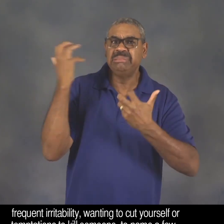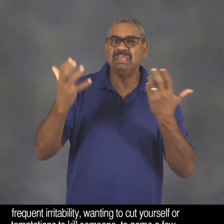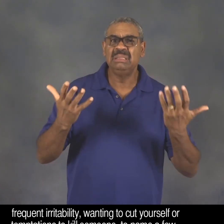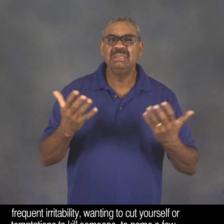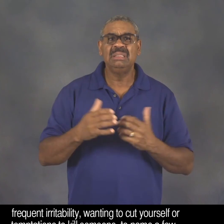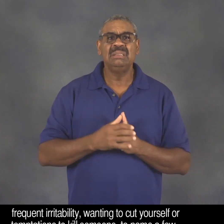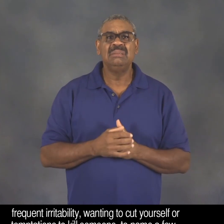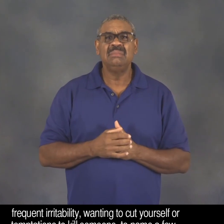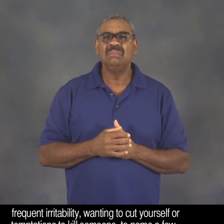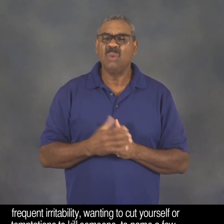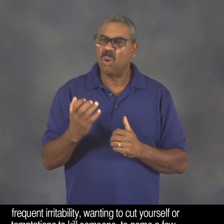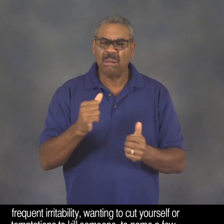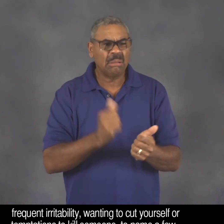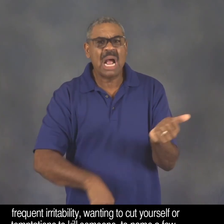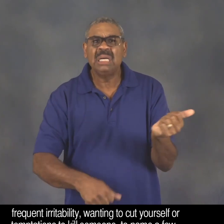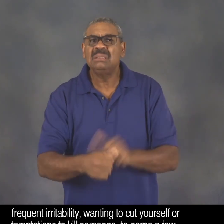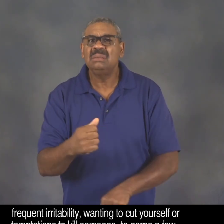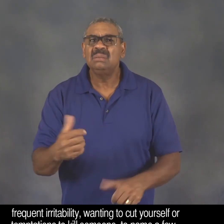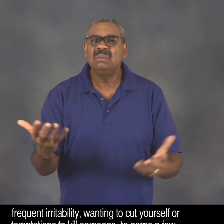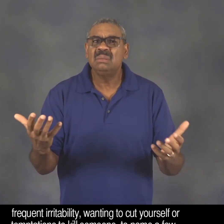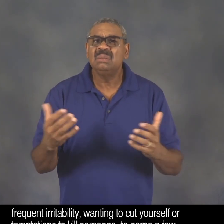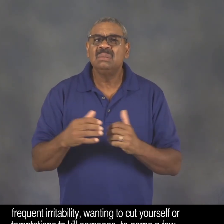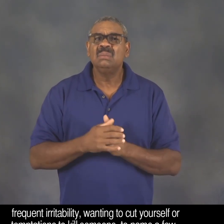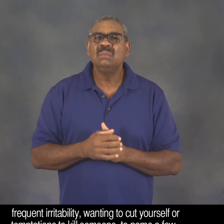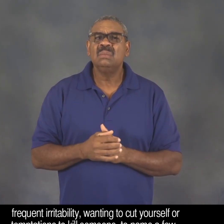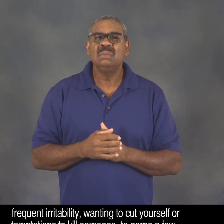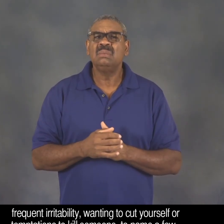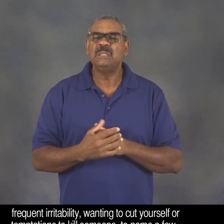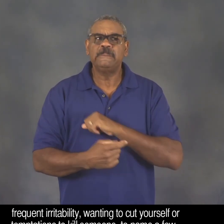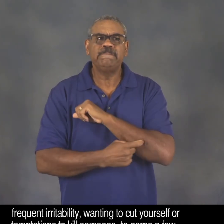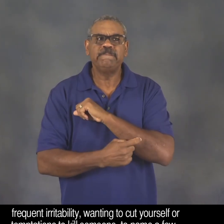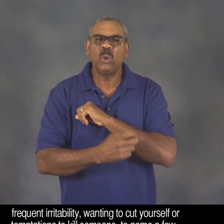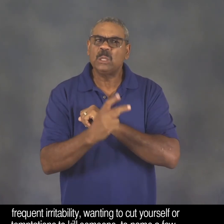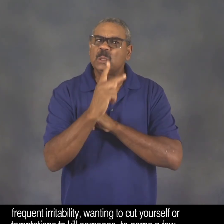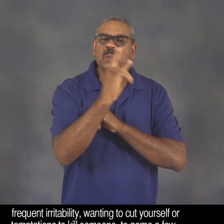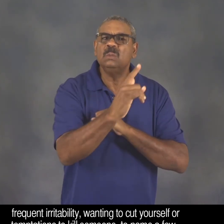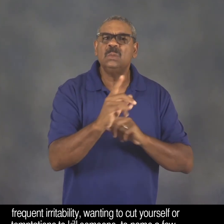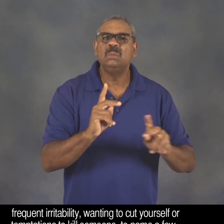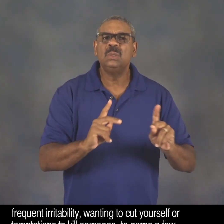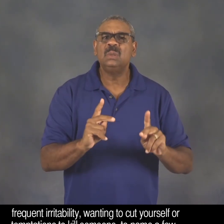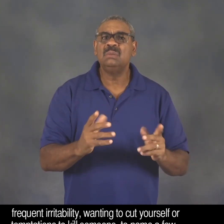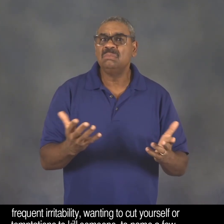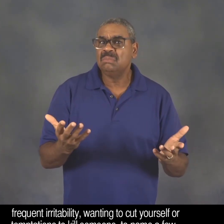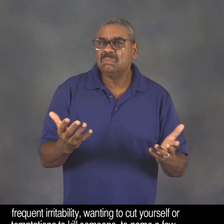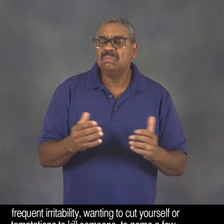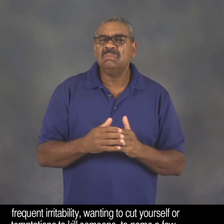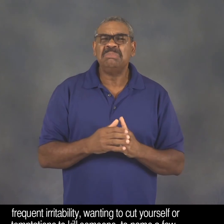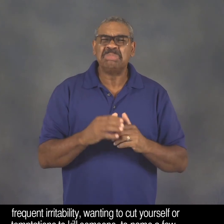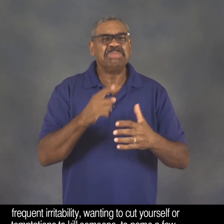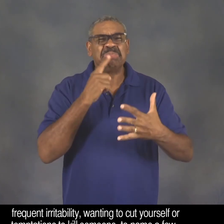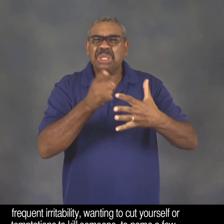frequent irritability, wanting to cut yourself, or temptations to kill someone, to name a few.